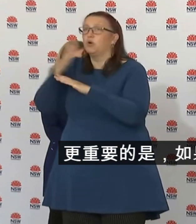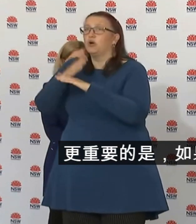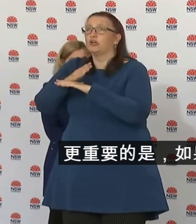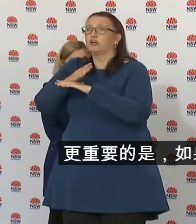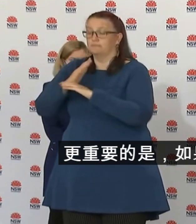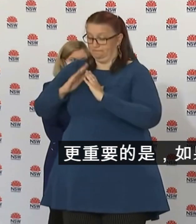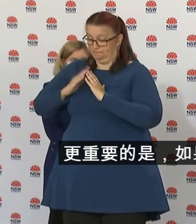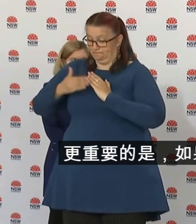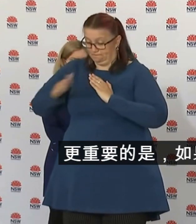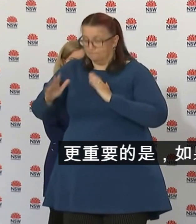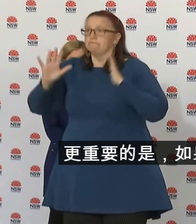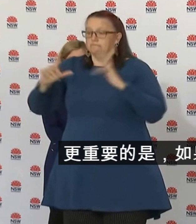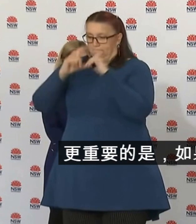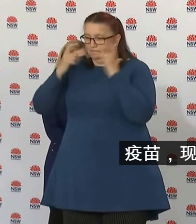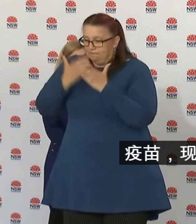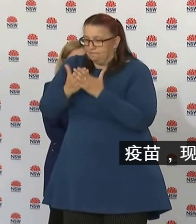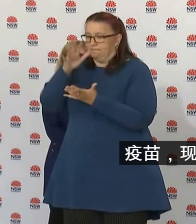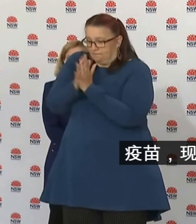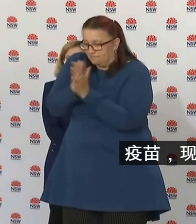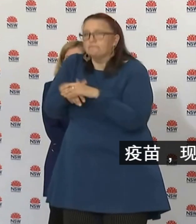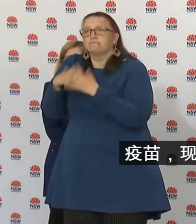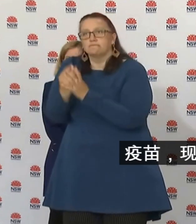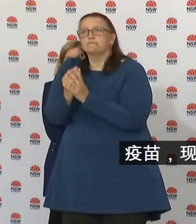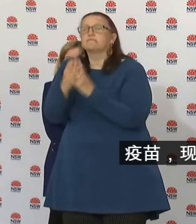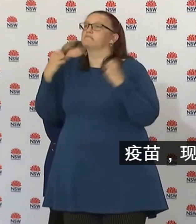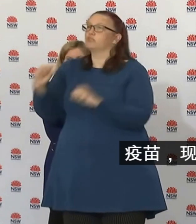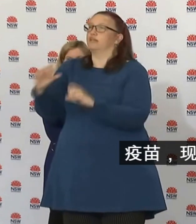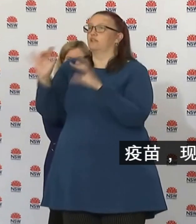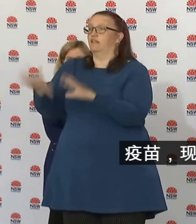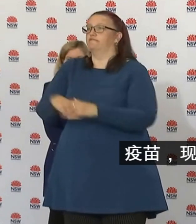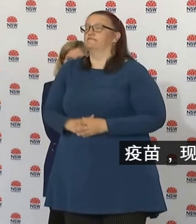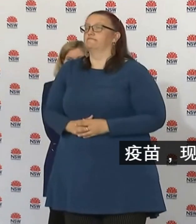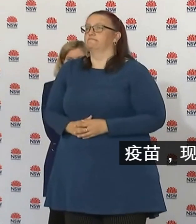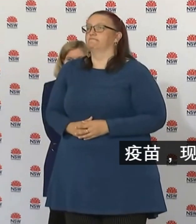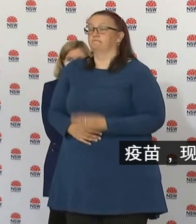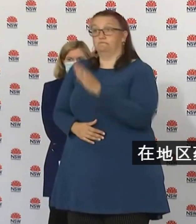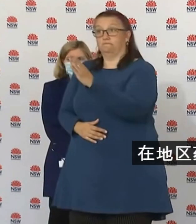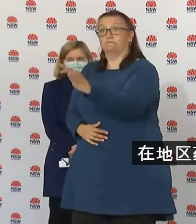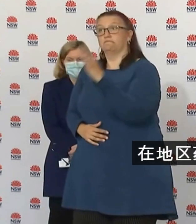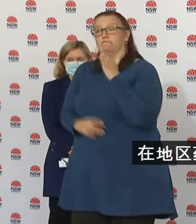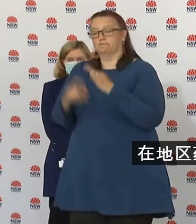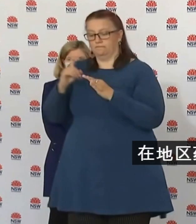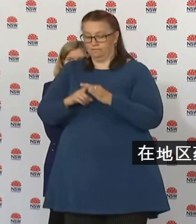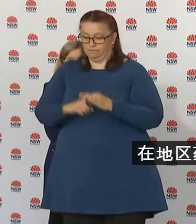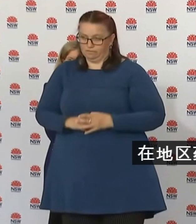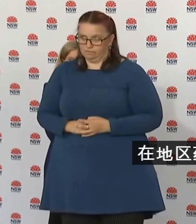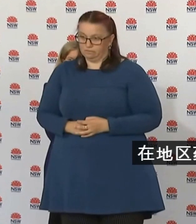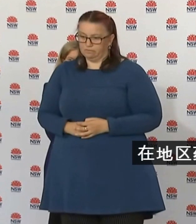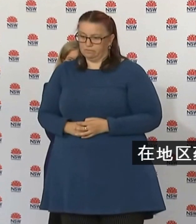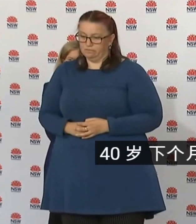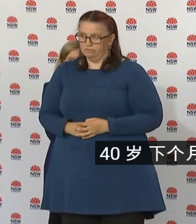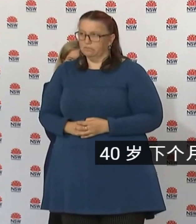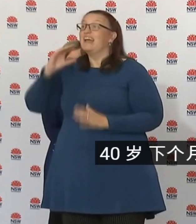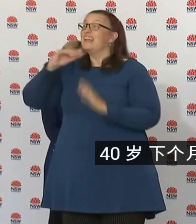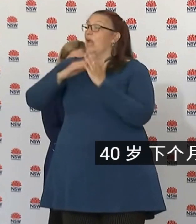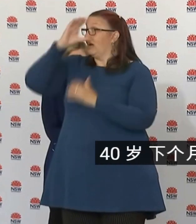vaccinated if you haven't had the vaccine. The supplies in the regions have shrunk, and now you can't get an AstraZeneca vaccine at a regional pharmacy unless